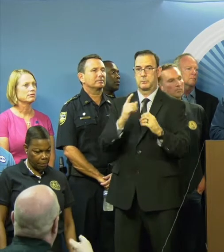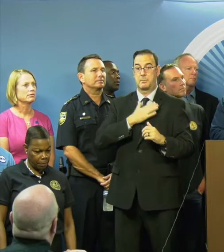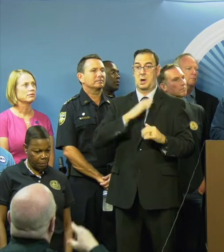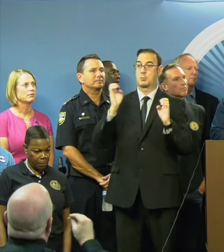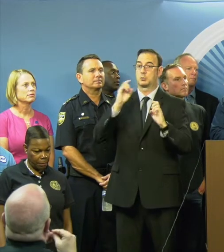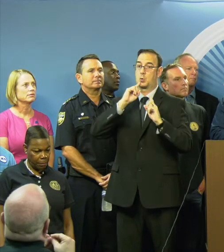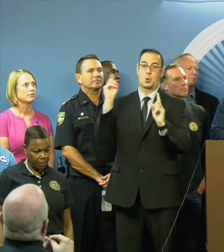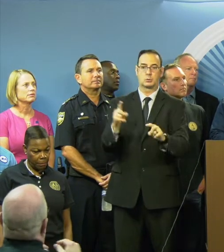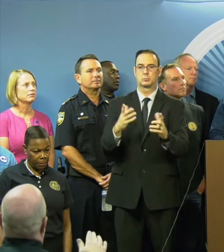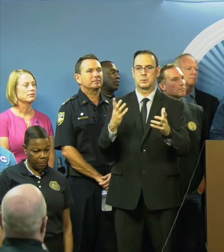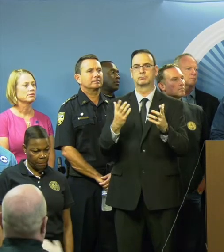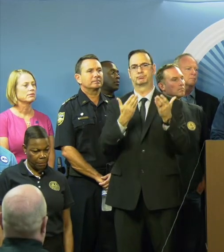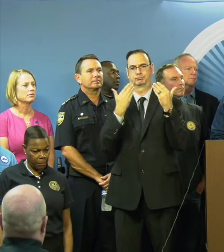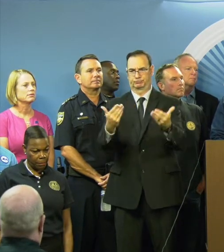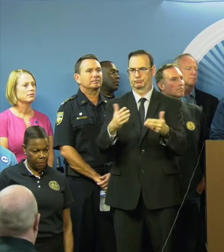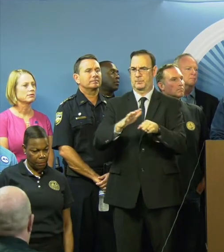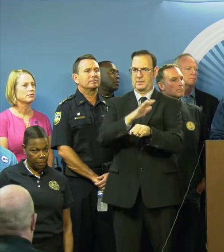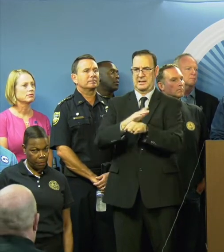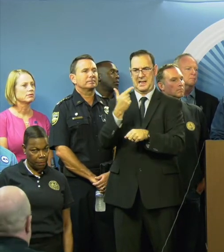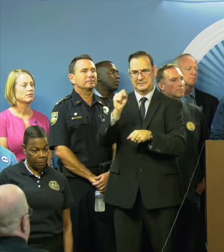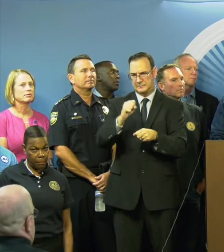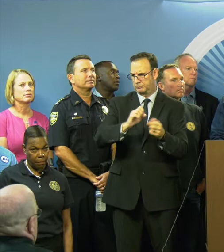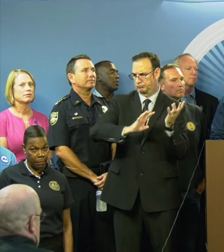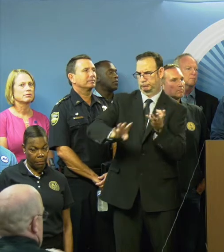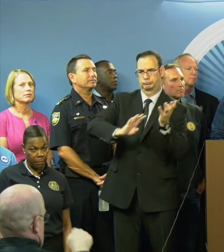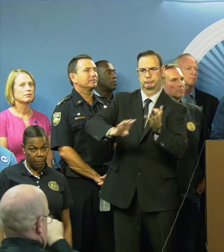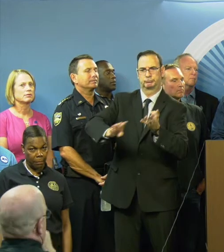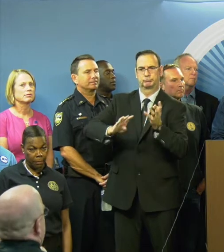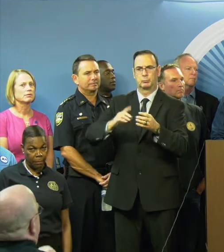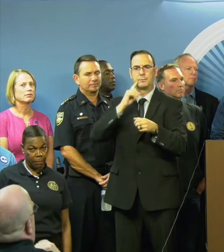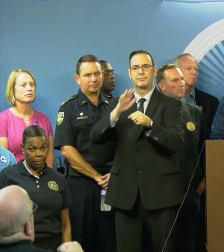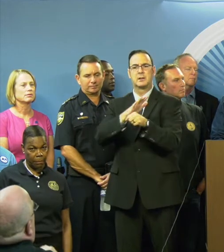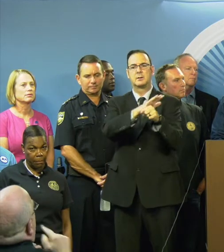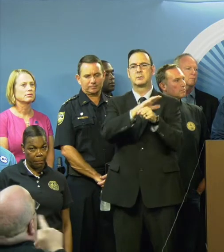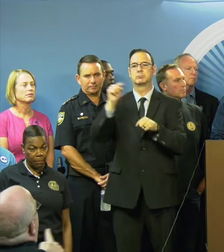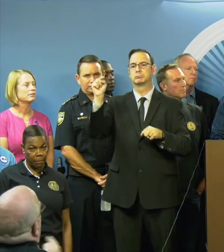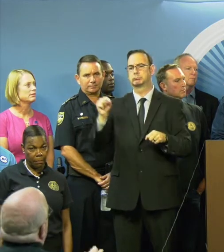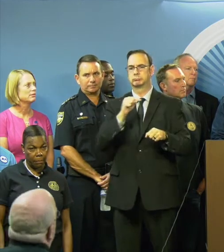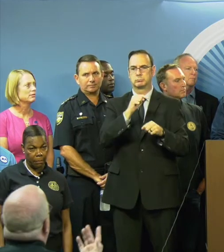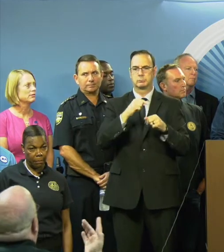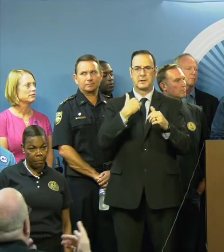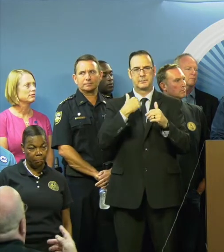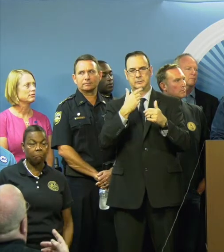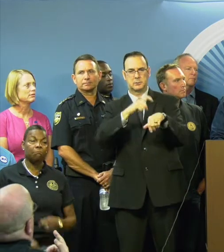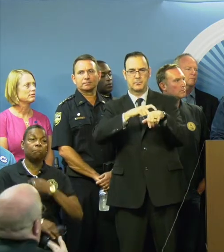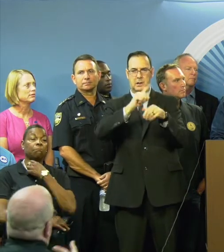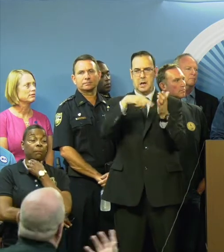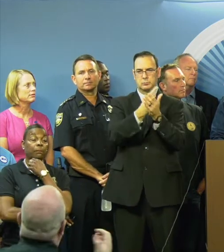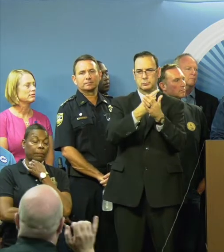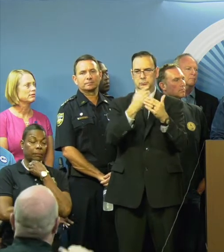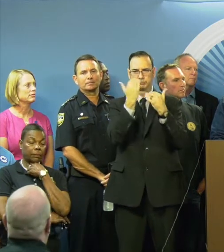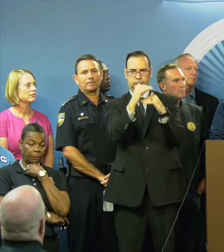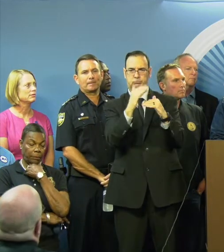more capacity for fuel delivery. And so we have waived the hours of service and truck waits for fuel trucks. We're also